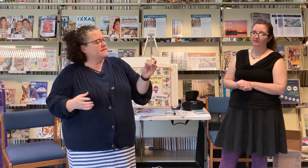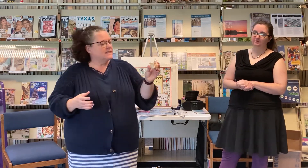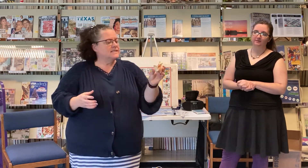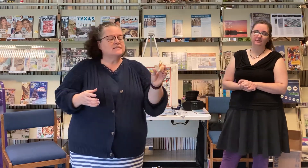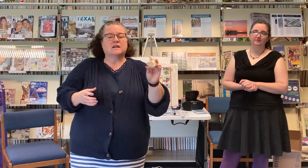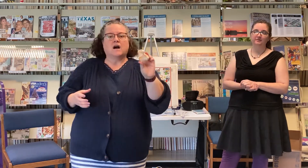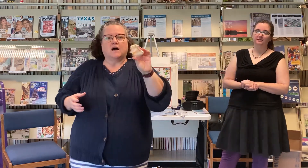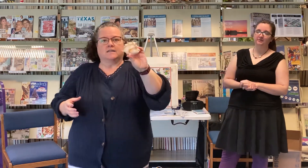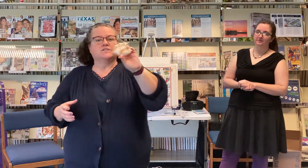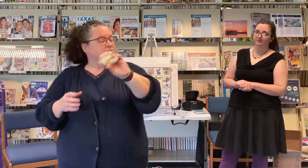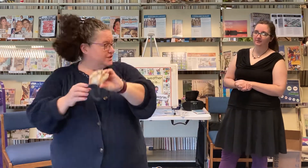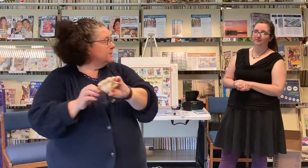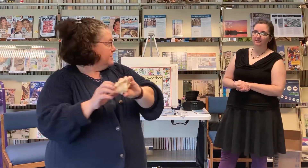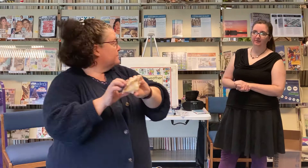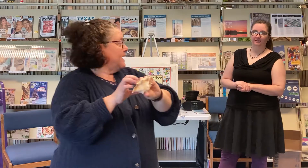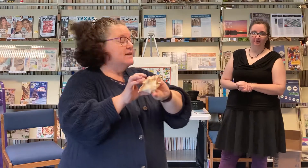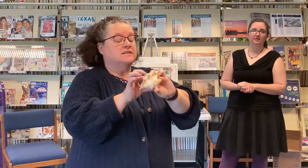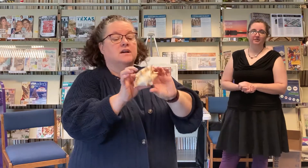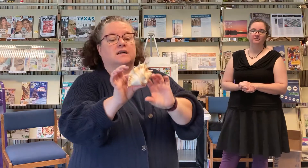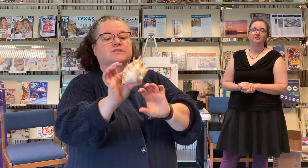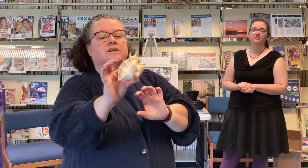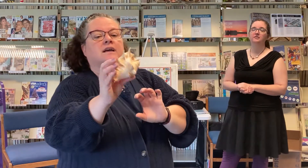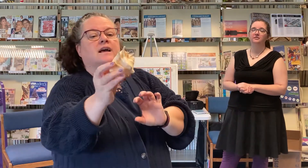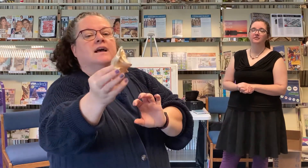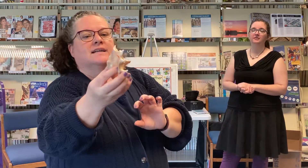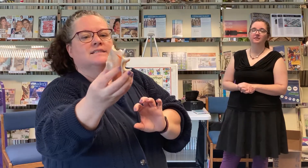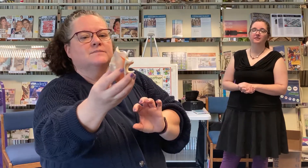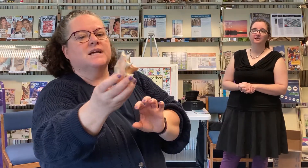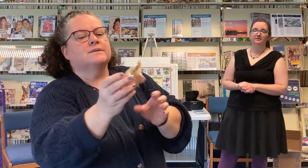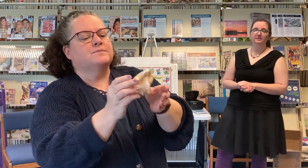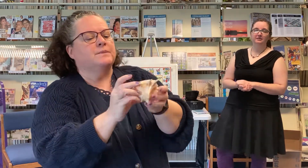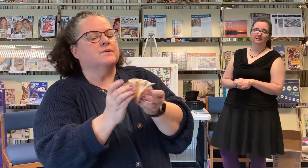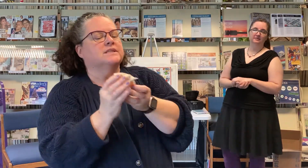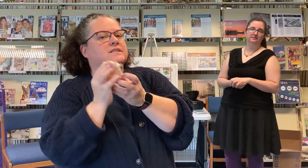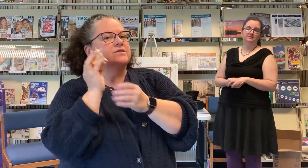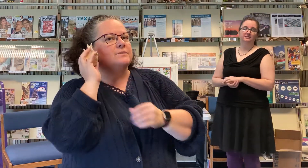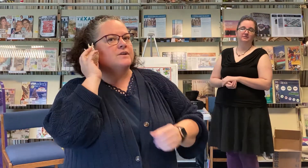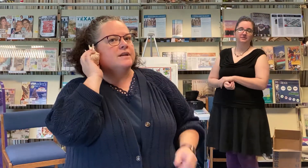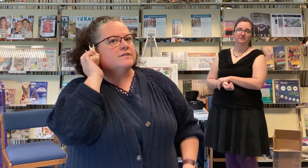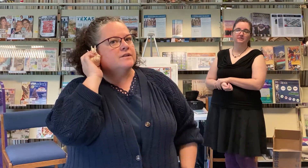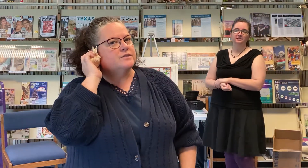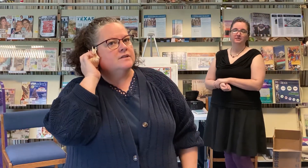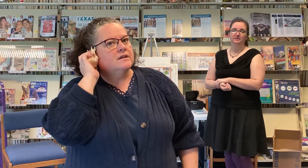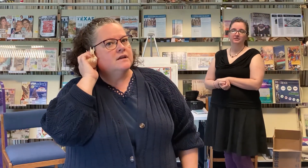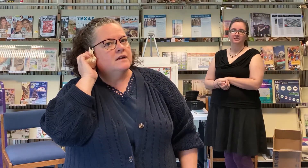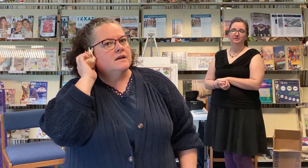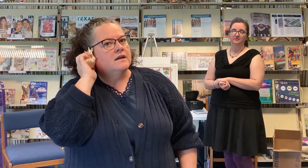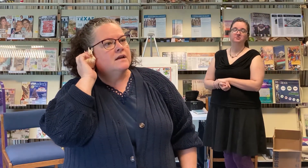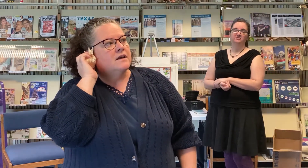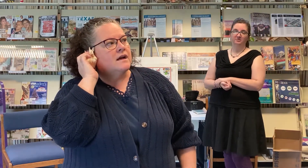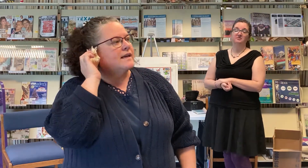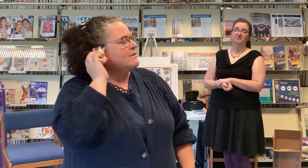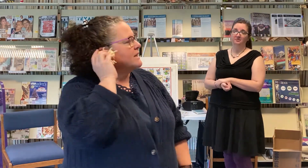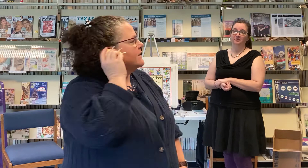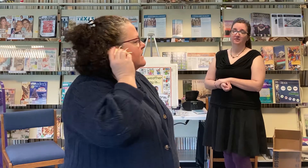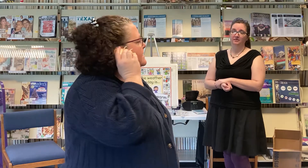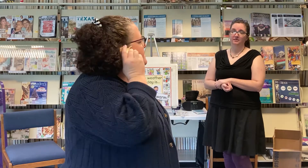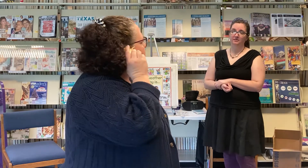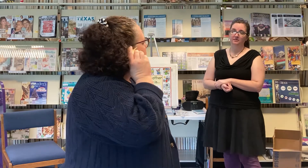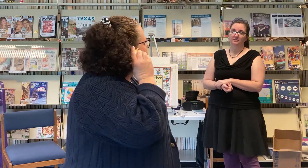This is a conch. You're right. Nice. It's a conch. And sometimes people listen to them. You can hear the ocean. I can't really hear it in this. It's too